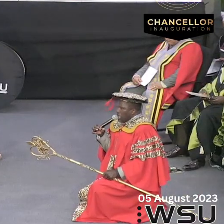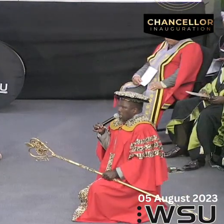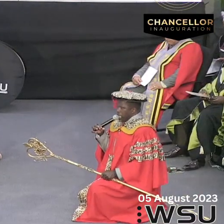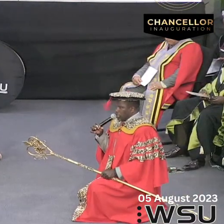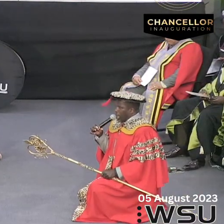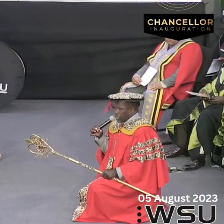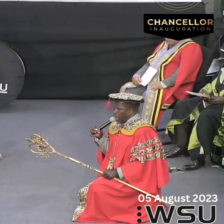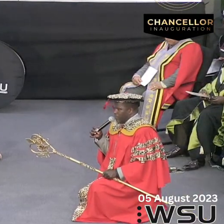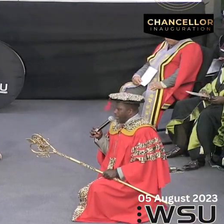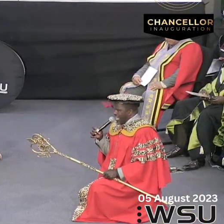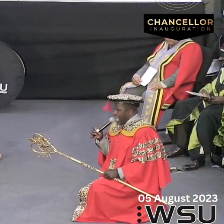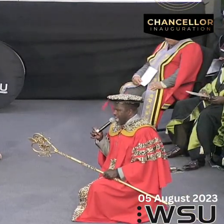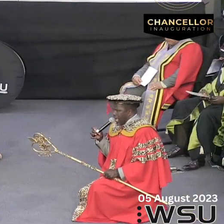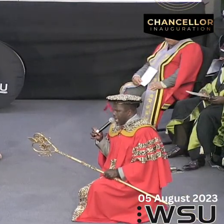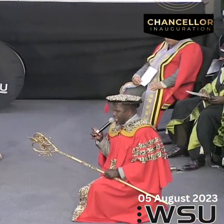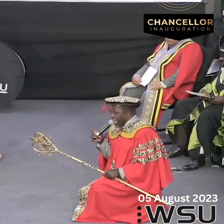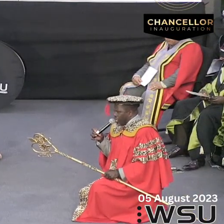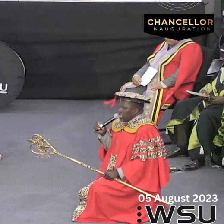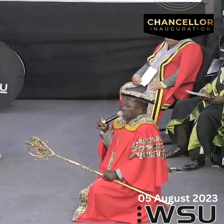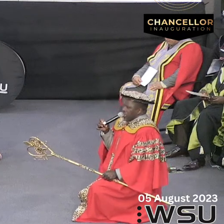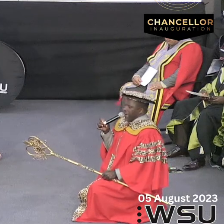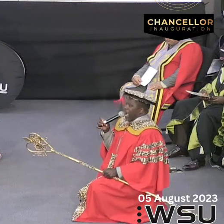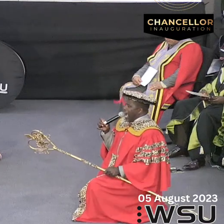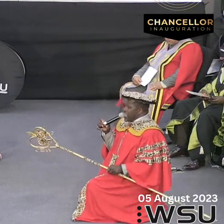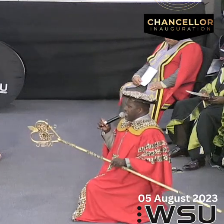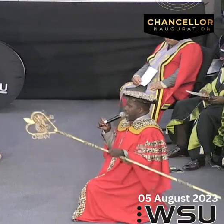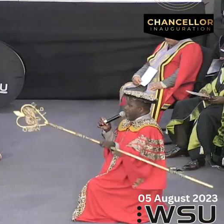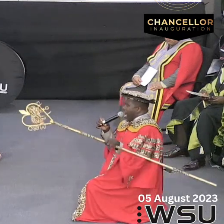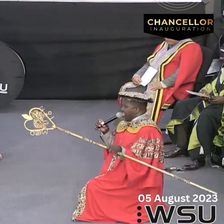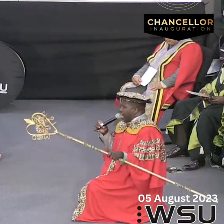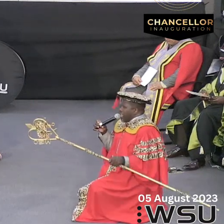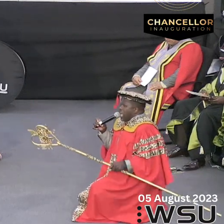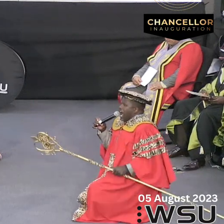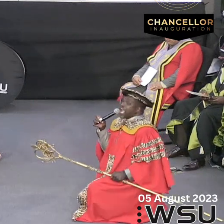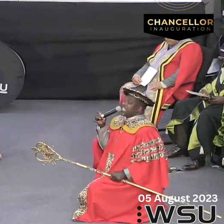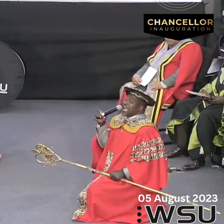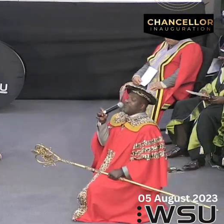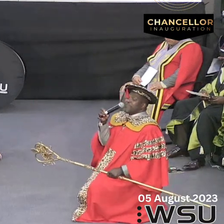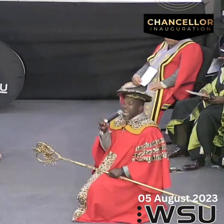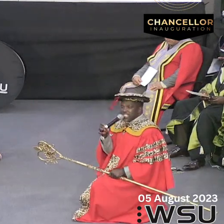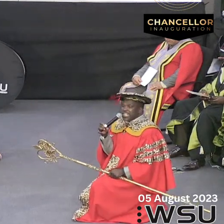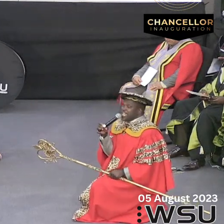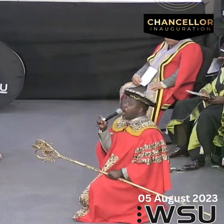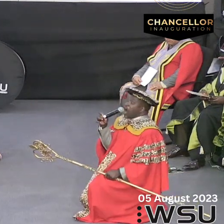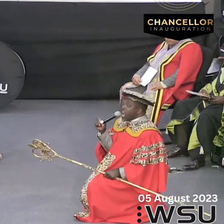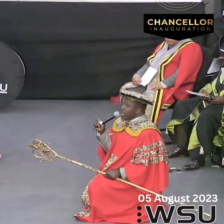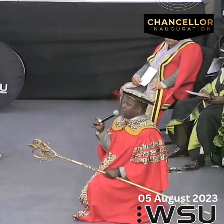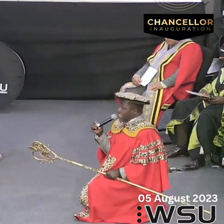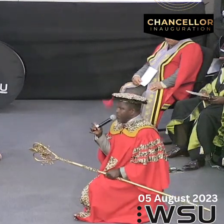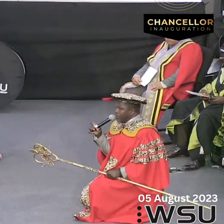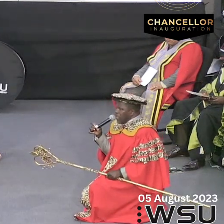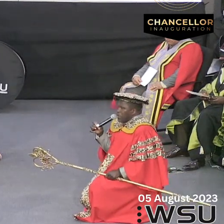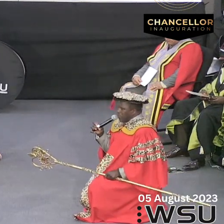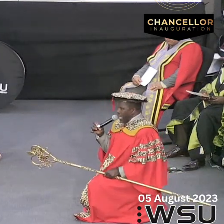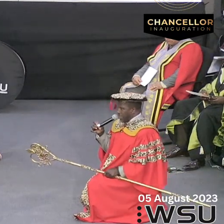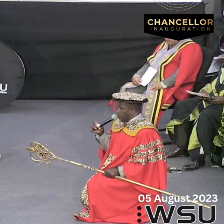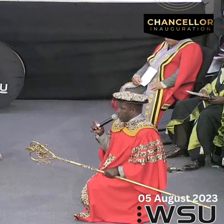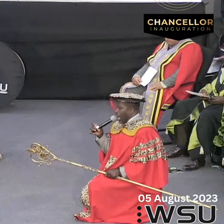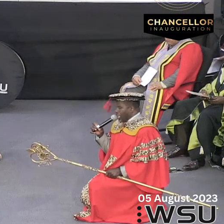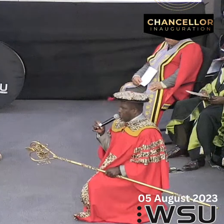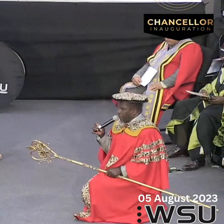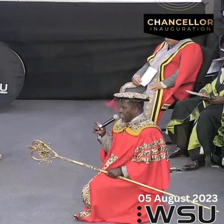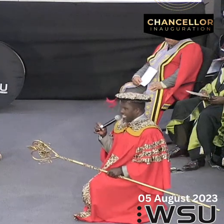zomadlanga, iinto zombenenge, nabanye nabanye. I can mention all of them,